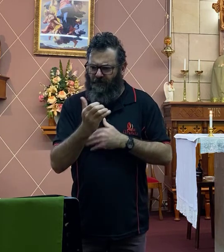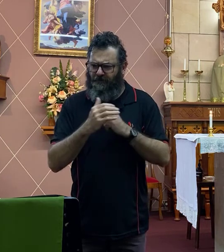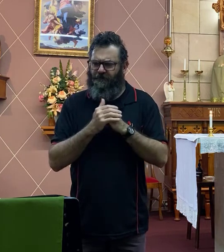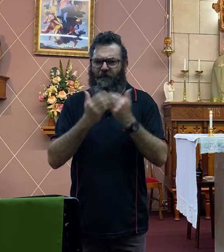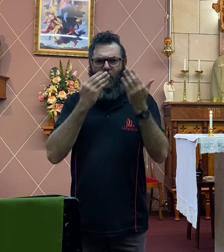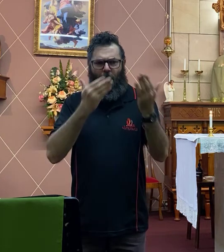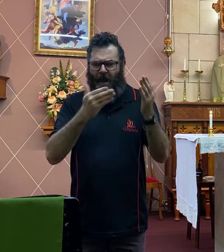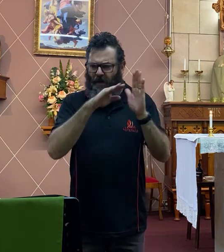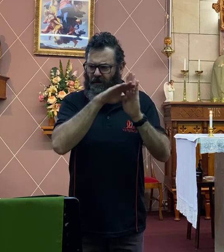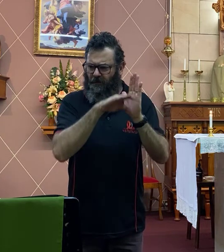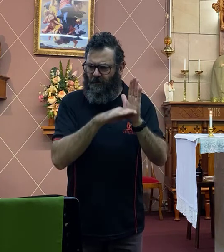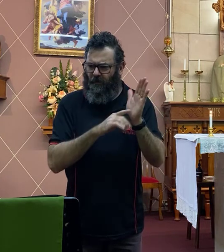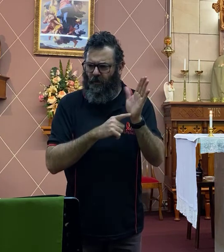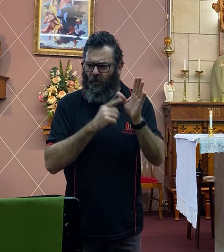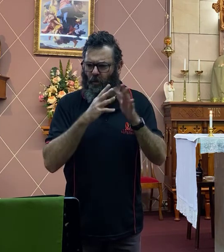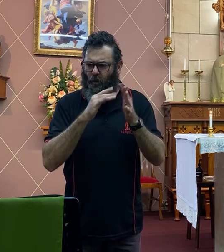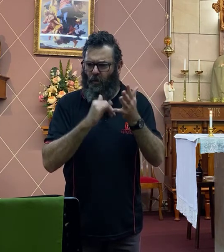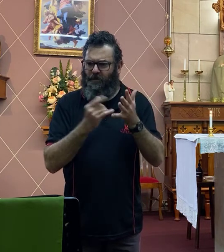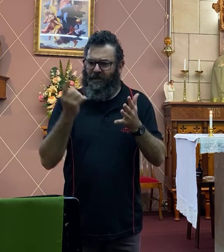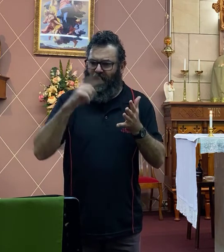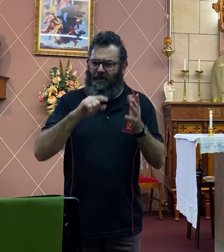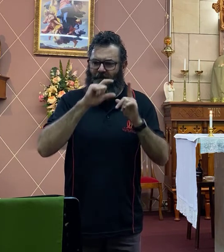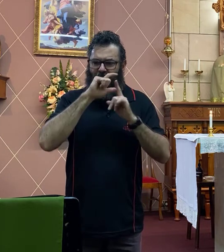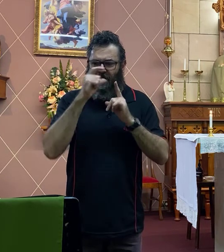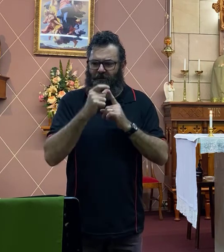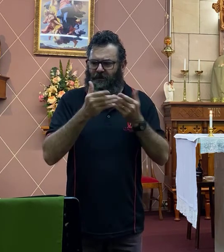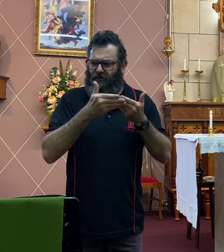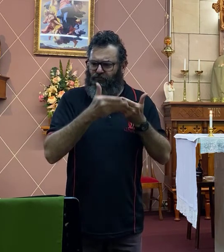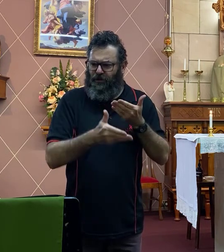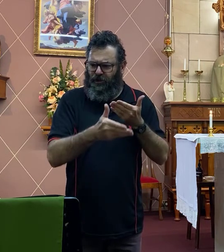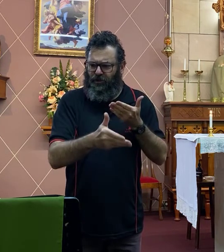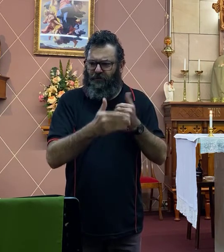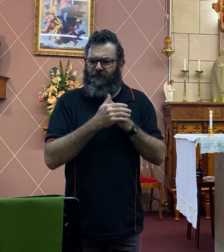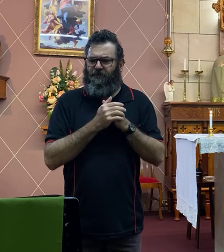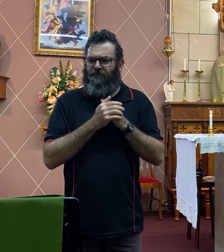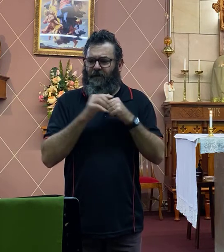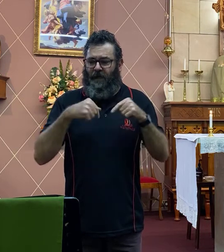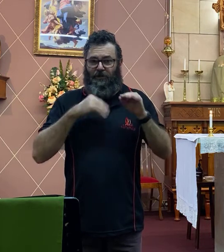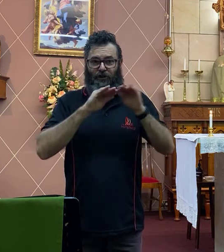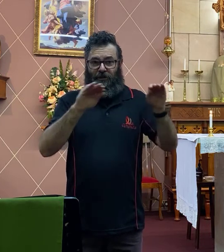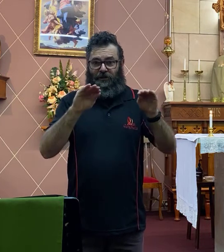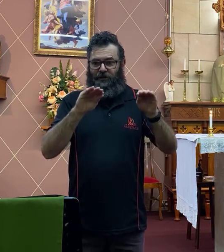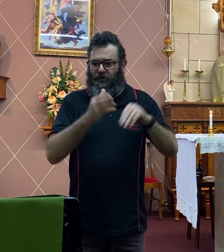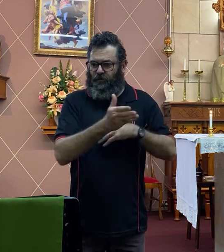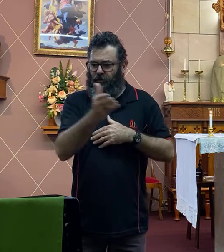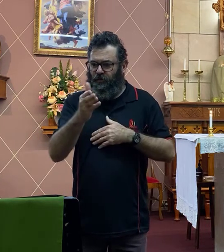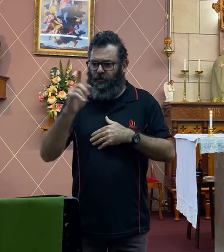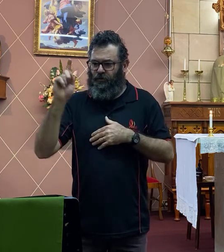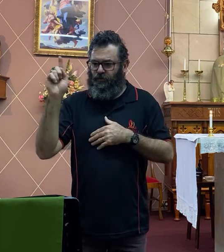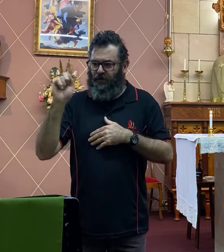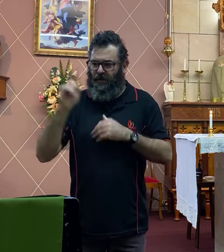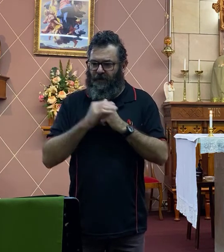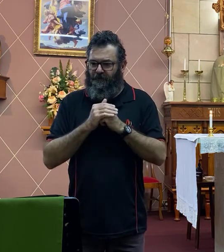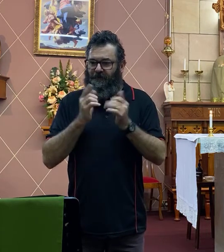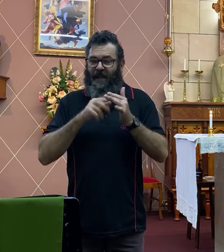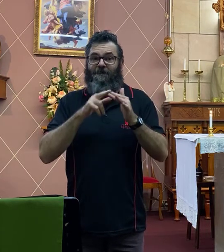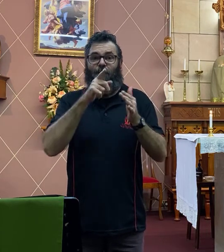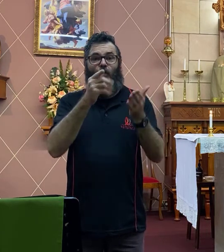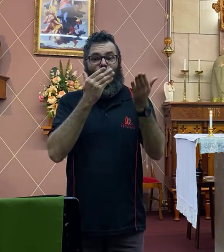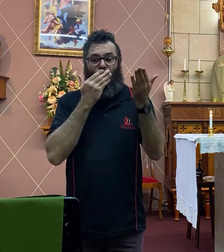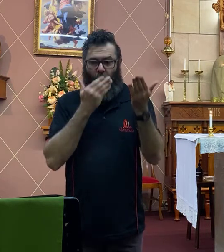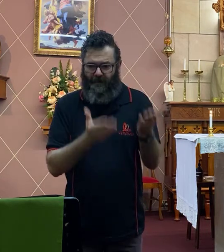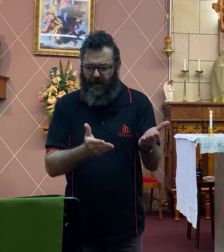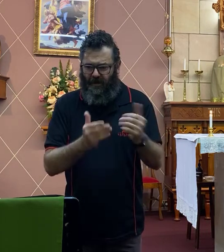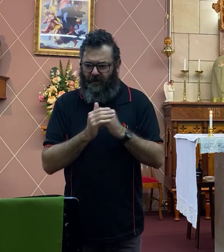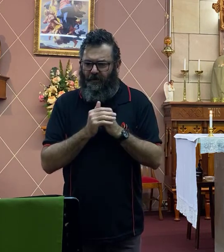Moses said to the people, "Now, Israel, obey the laws and customs that I teach